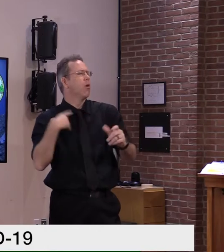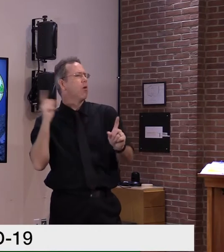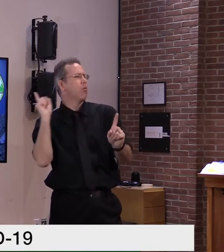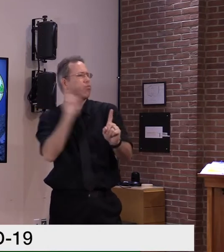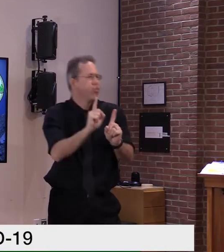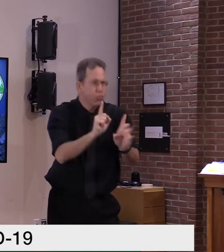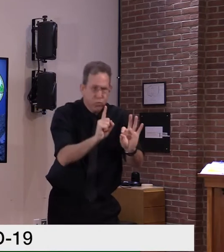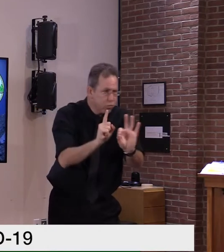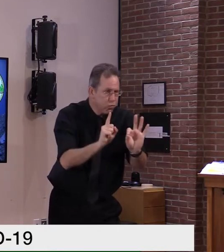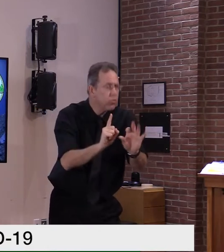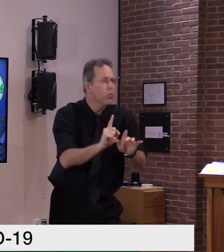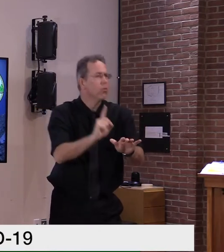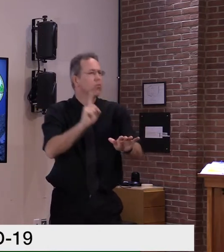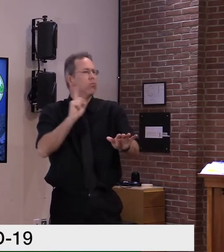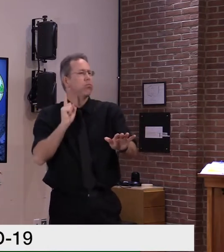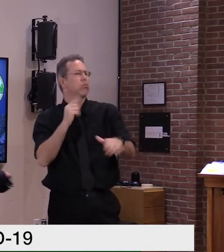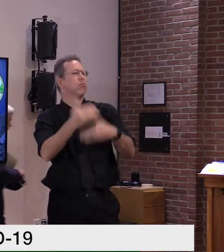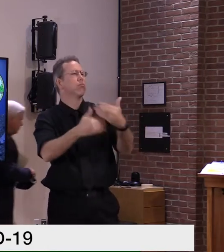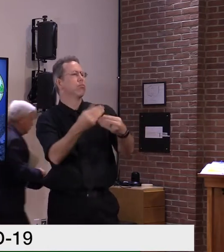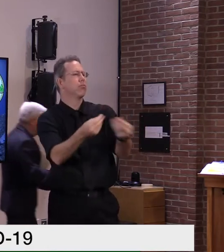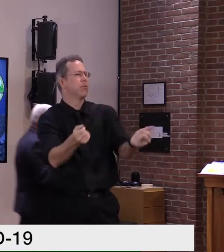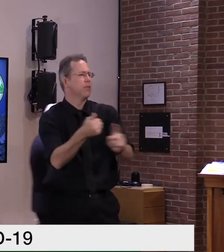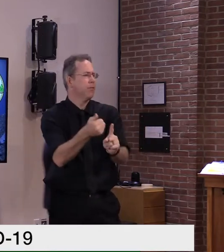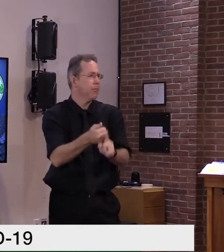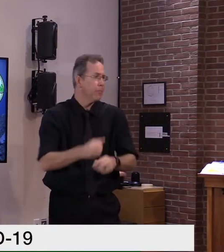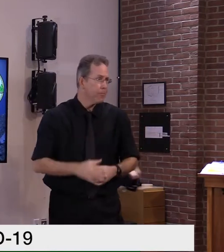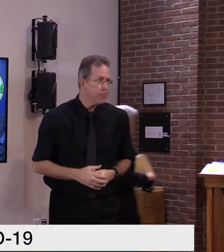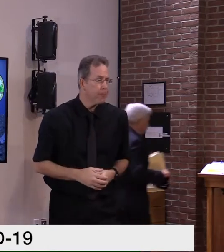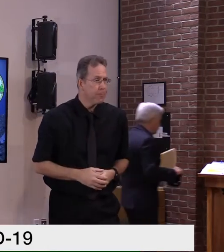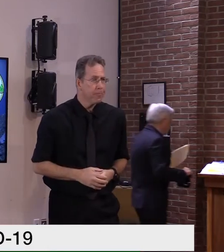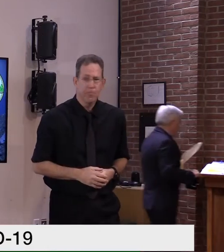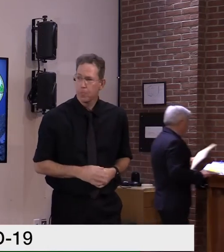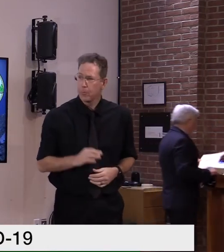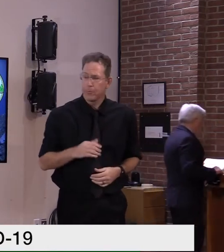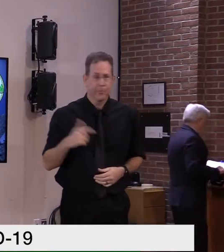Thank you. I just want to go back to Kelvin's question for just a minute.